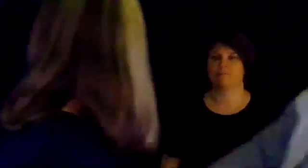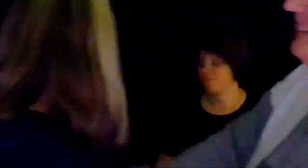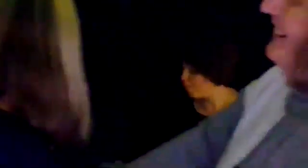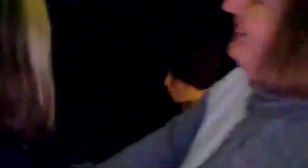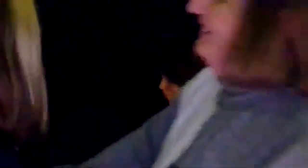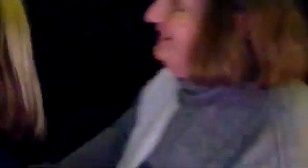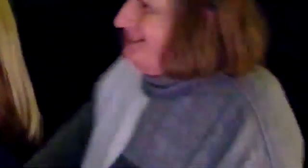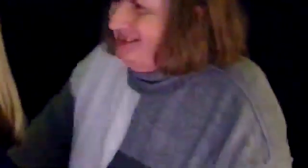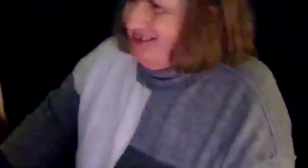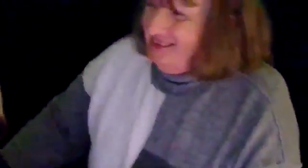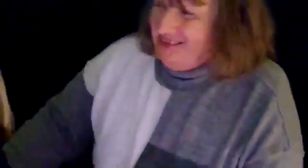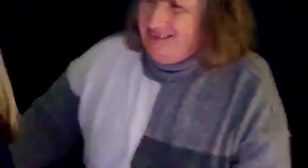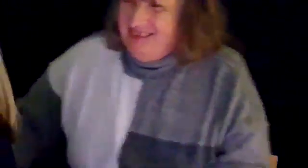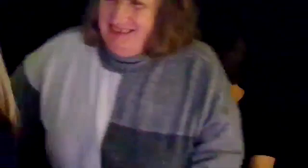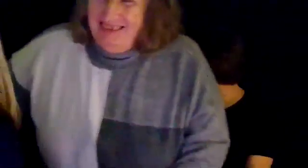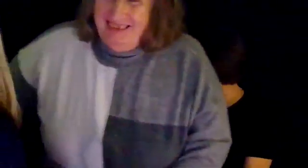Thank you.